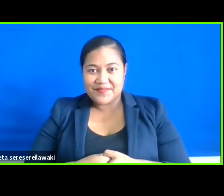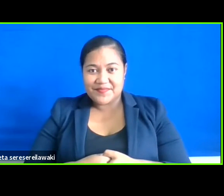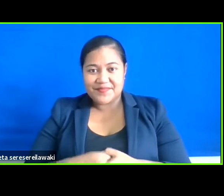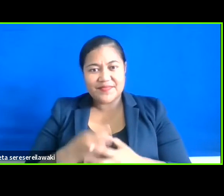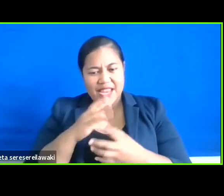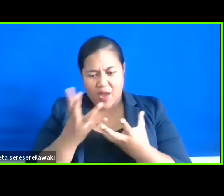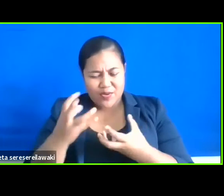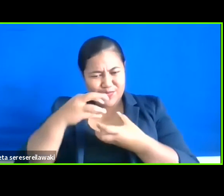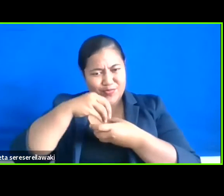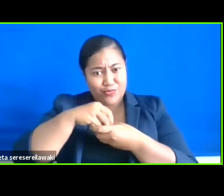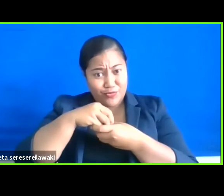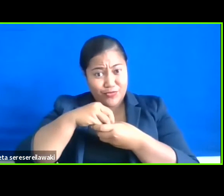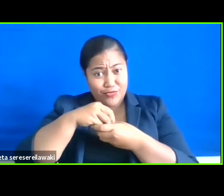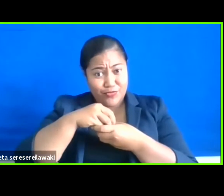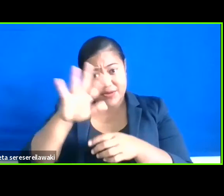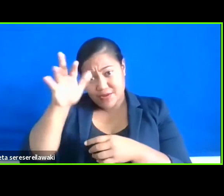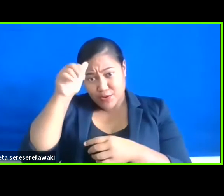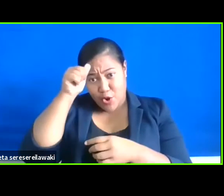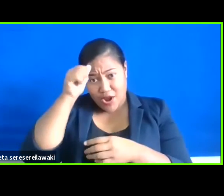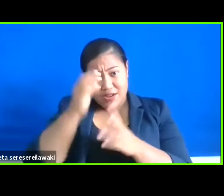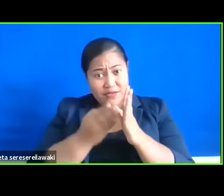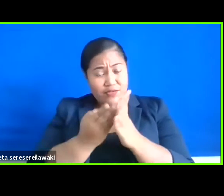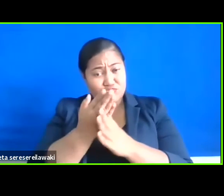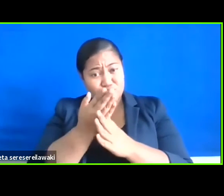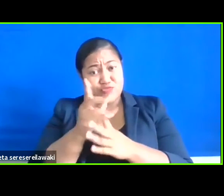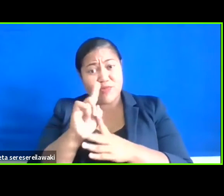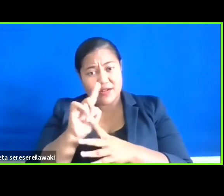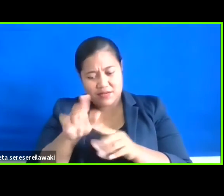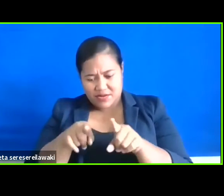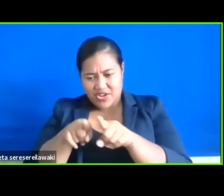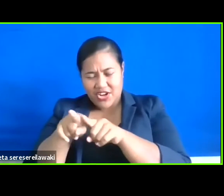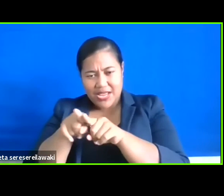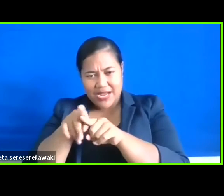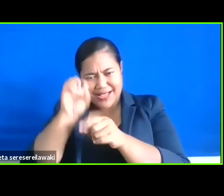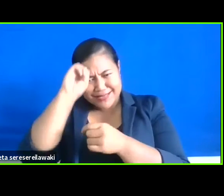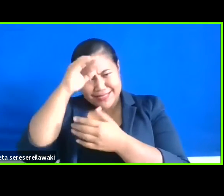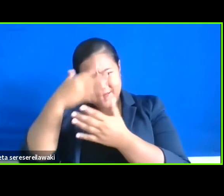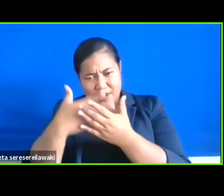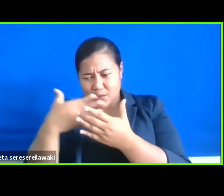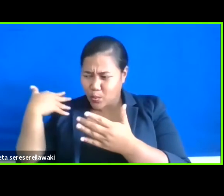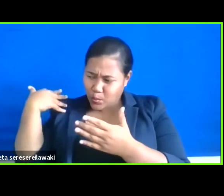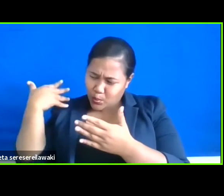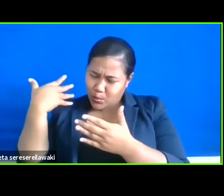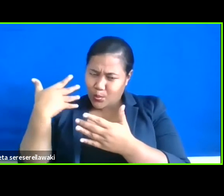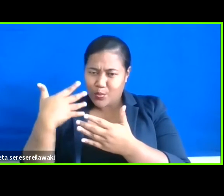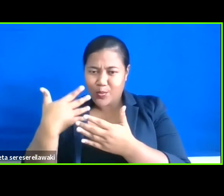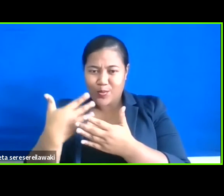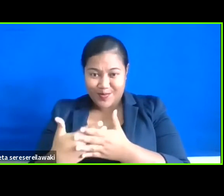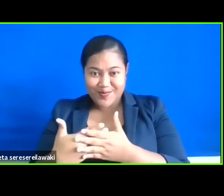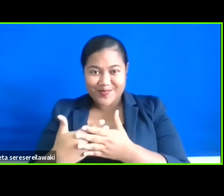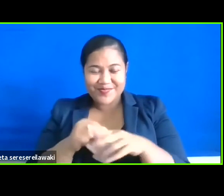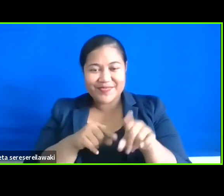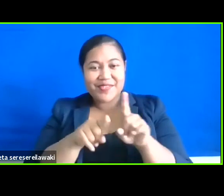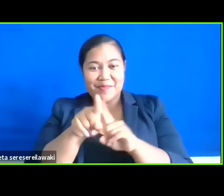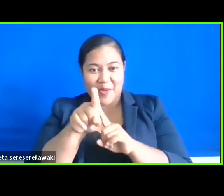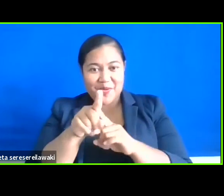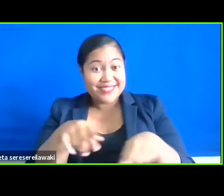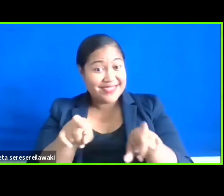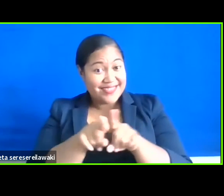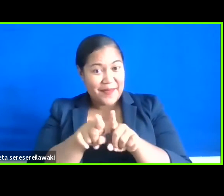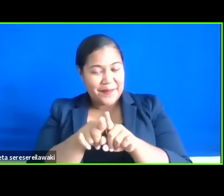through learning and experiences over decades. Most scholars are calling